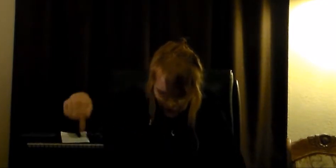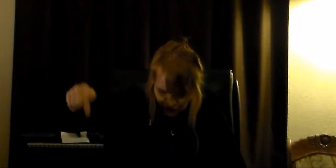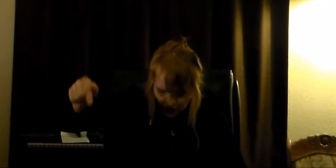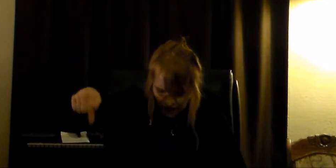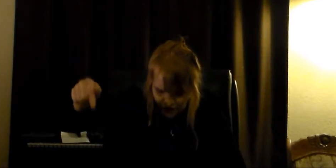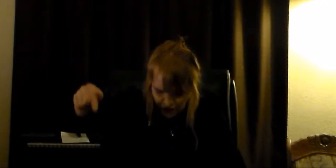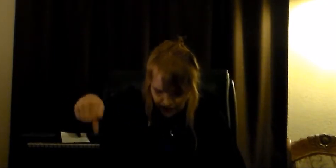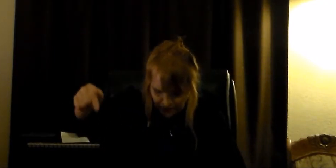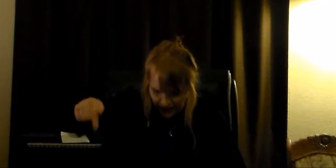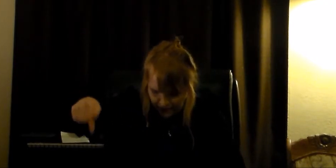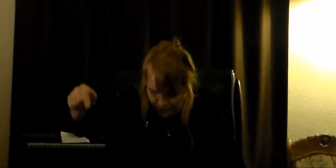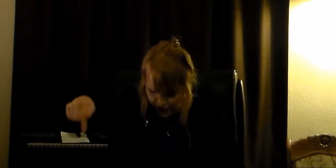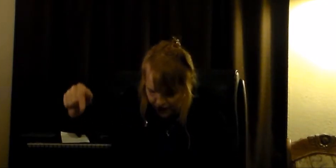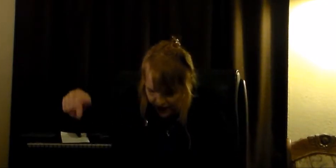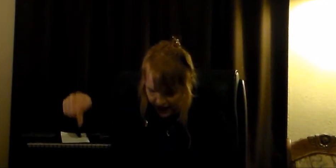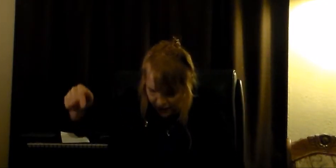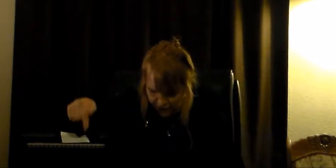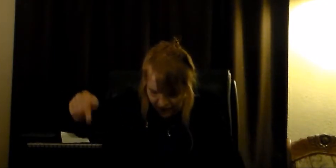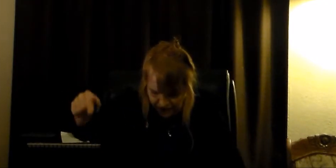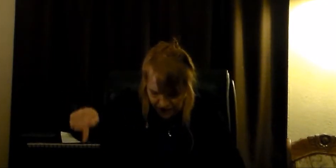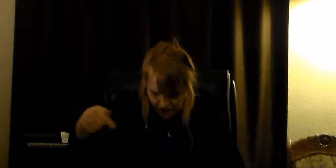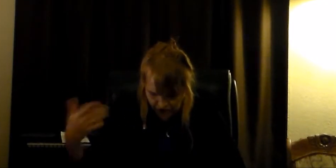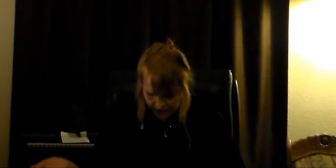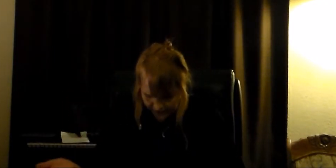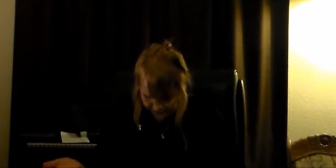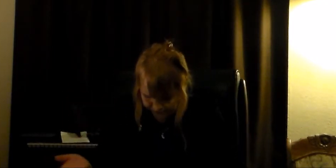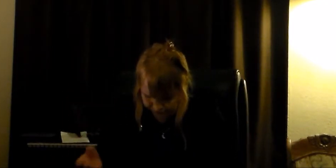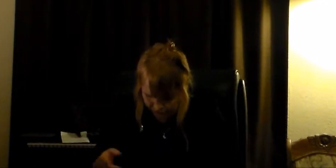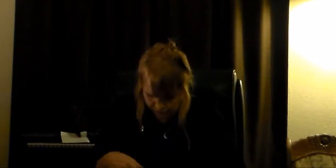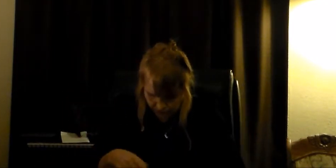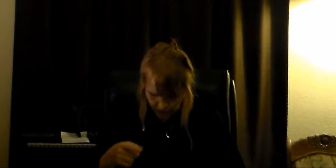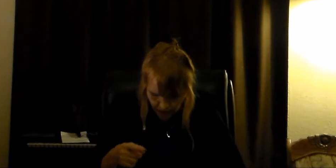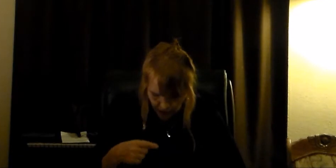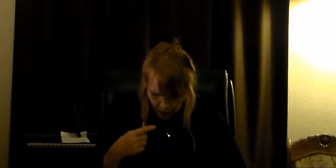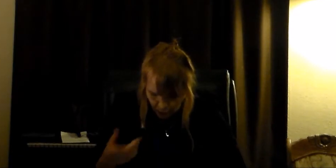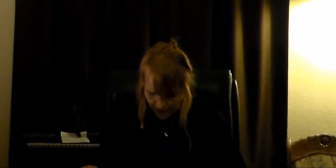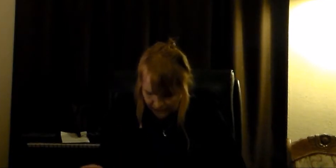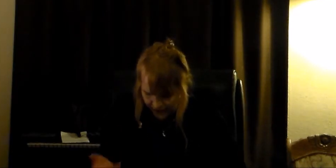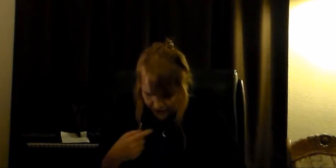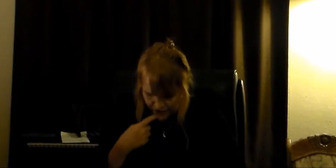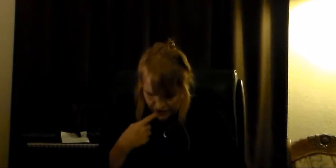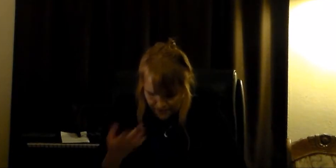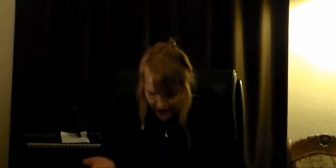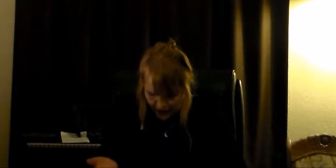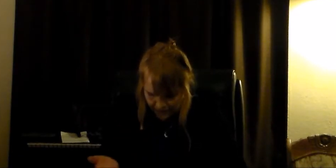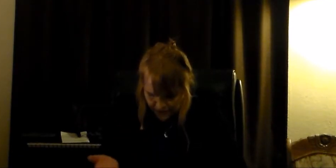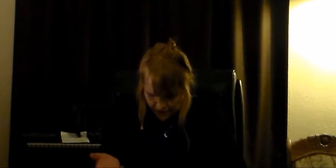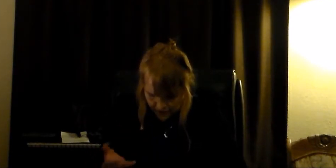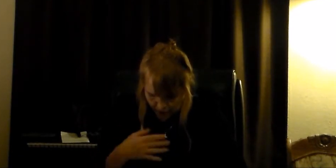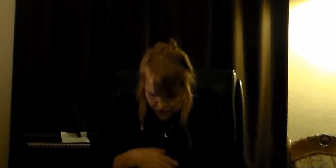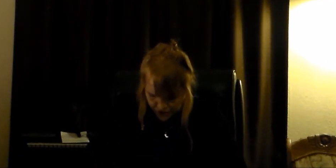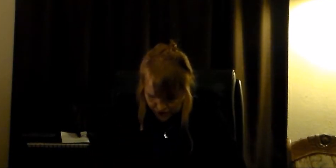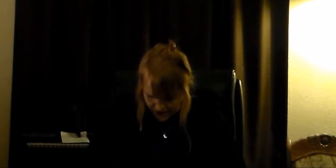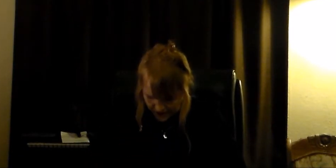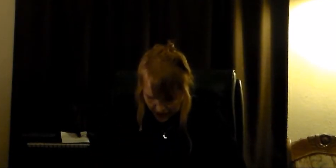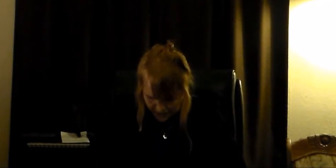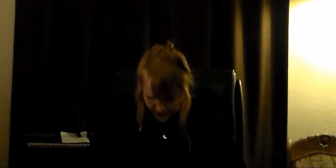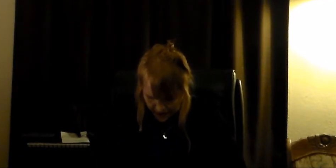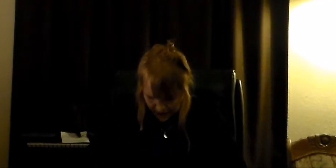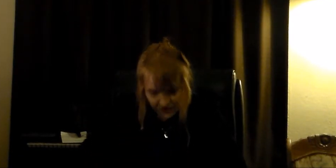will fall into the pit, burning in hell, death eternally. Whatever enters the mouth goes into the stomach, then